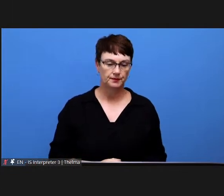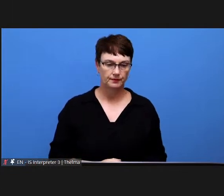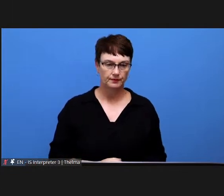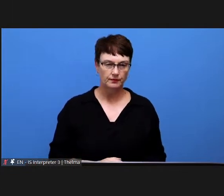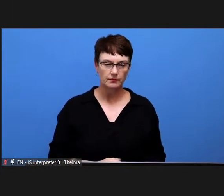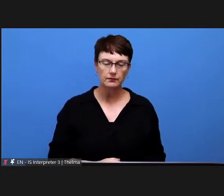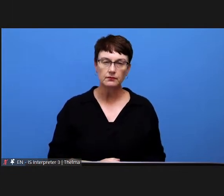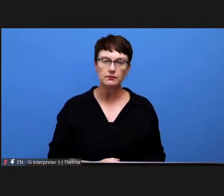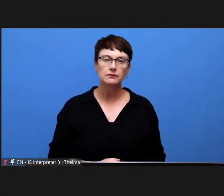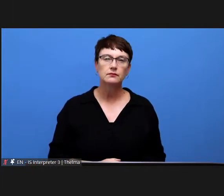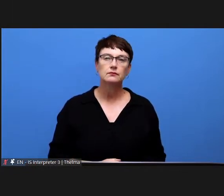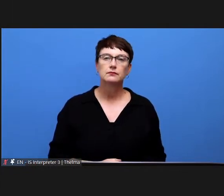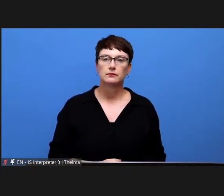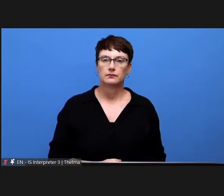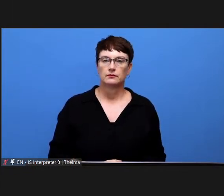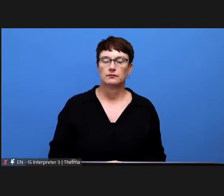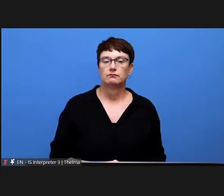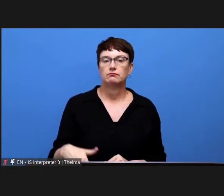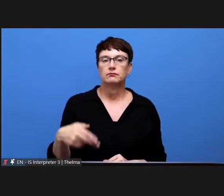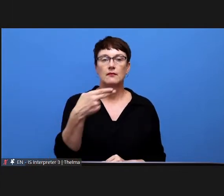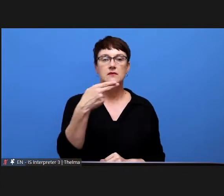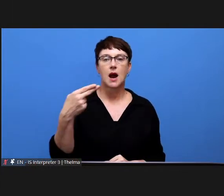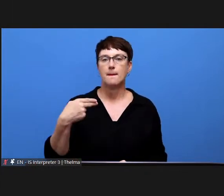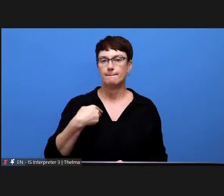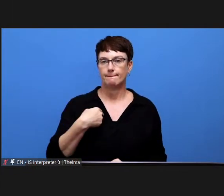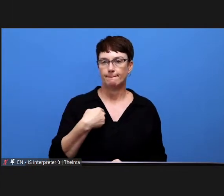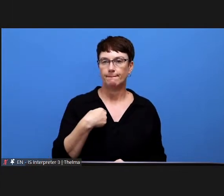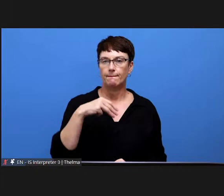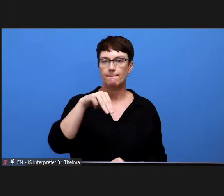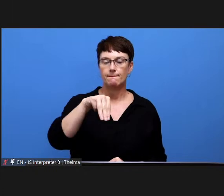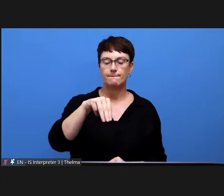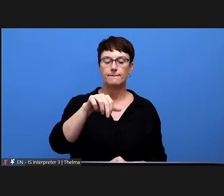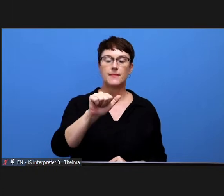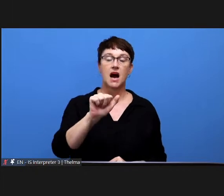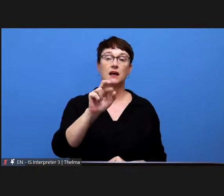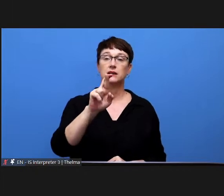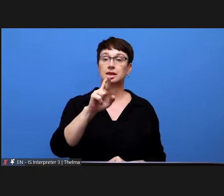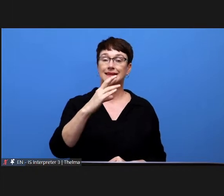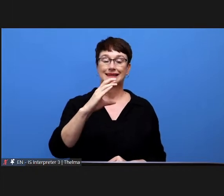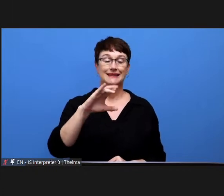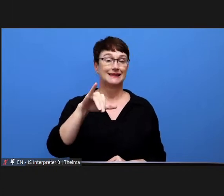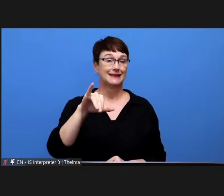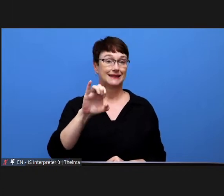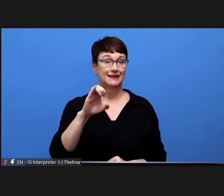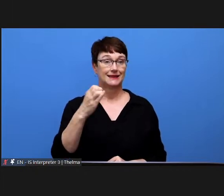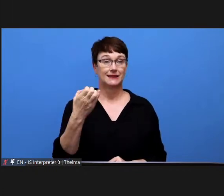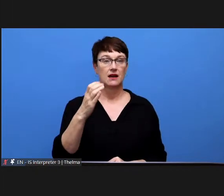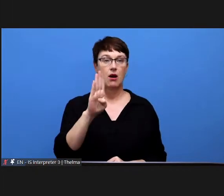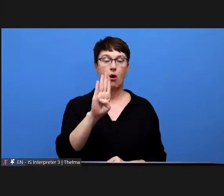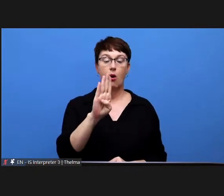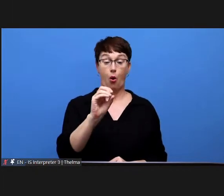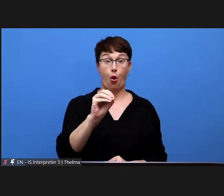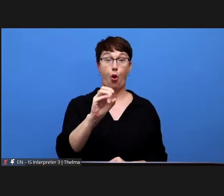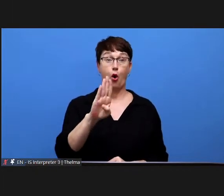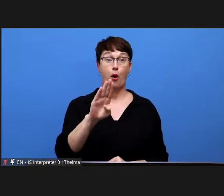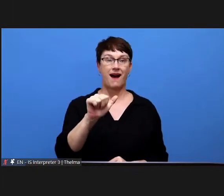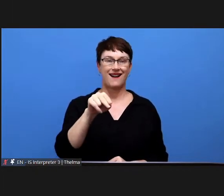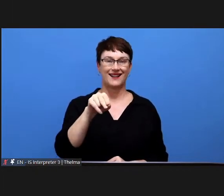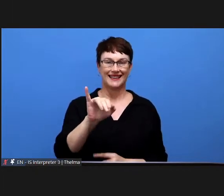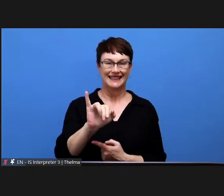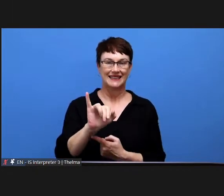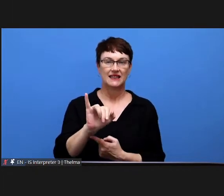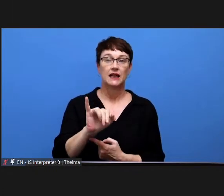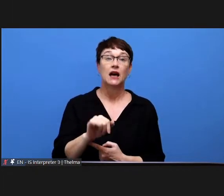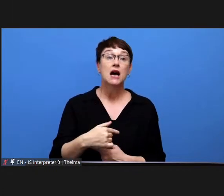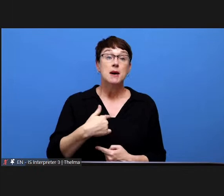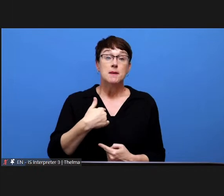Rights Institutions. Thank you for the opportunity, sir. So two quick things, just to add my voice to what Mr.